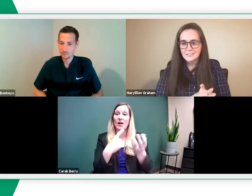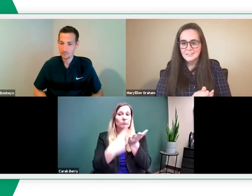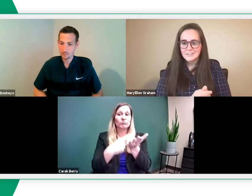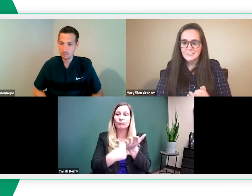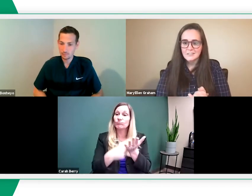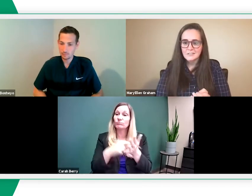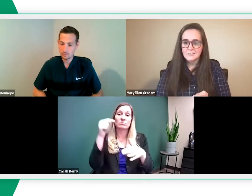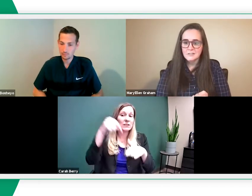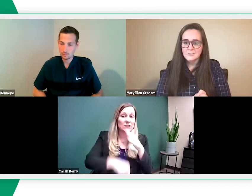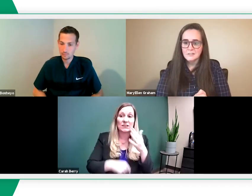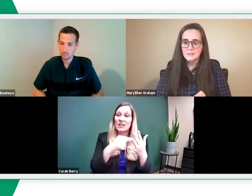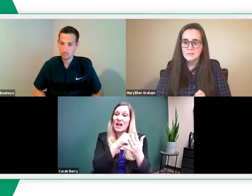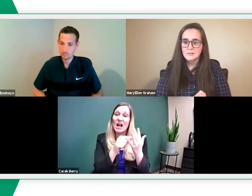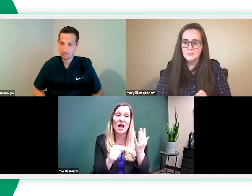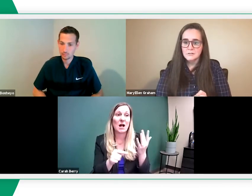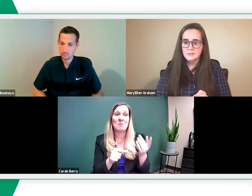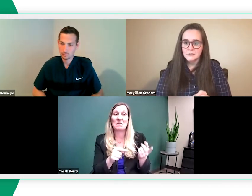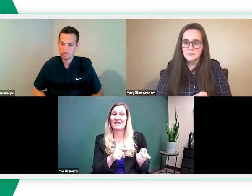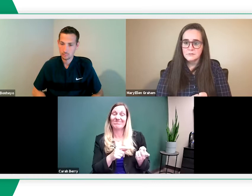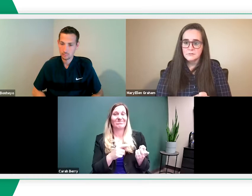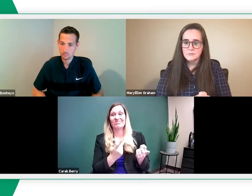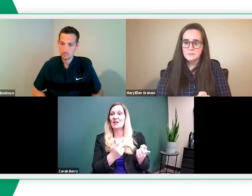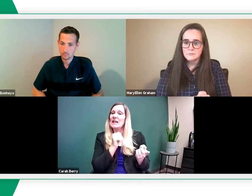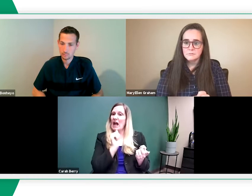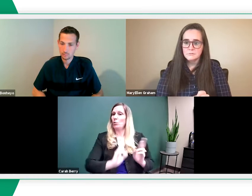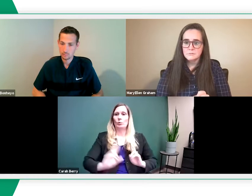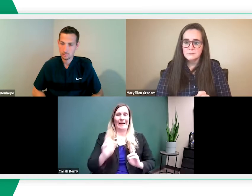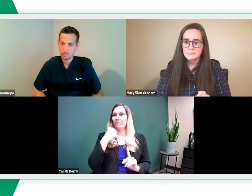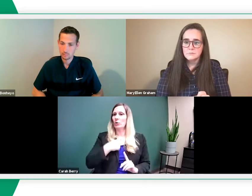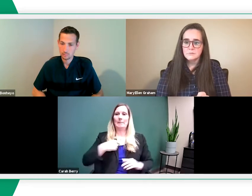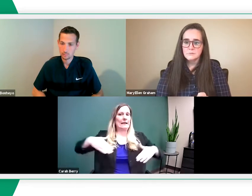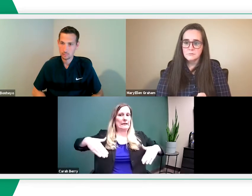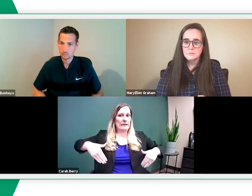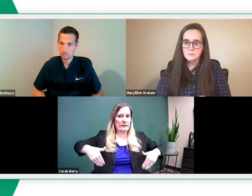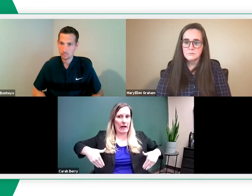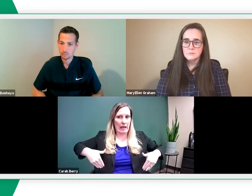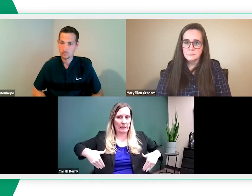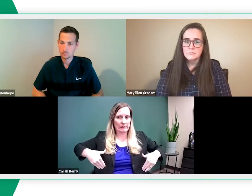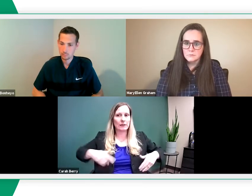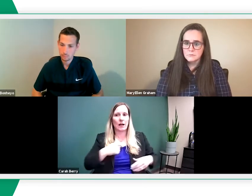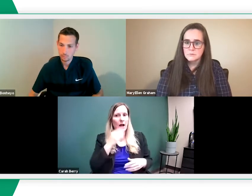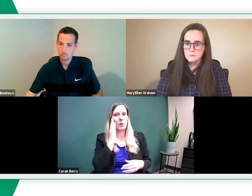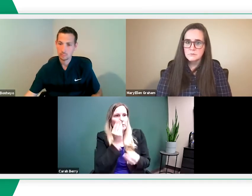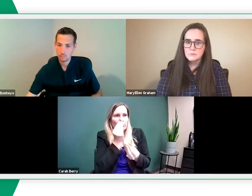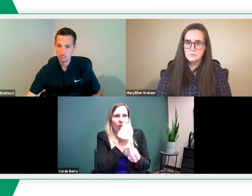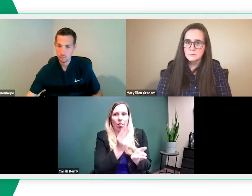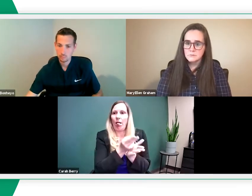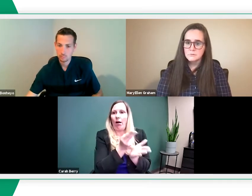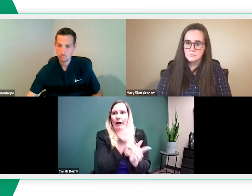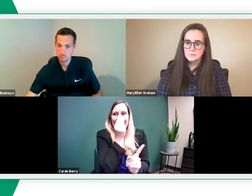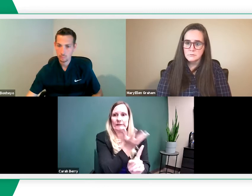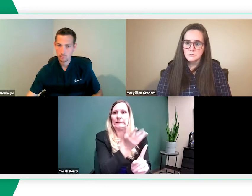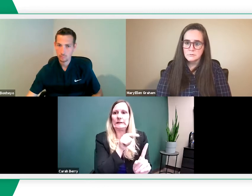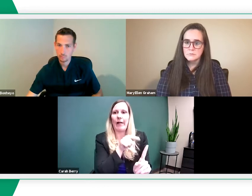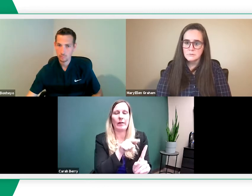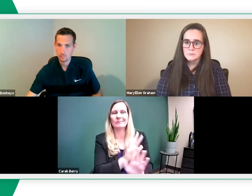Many people will sit down with a financial advisor, go into some deep details and realize, you know what, it's not for me yet. I'm not